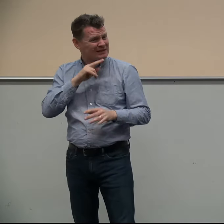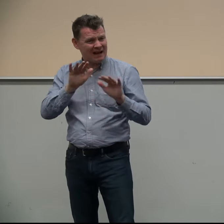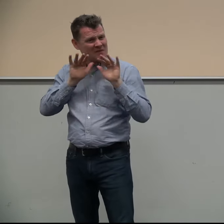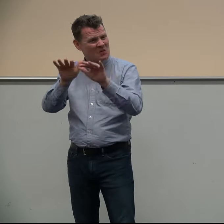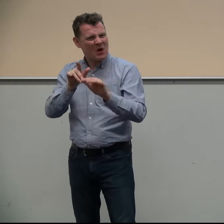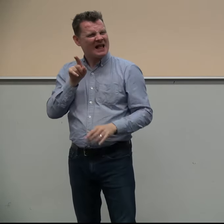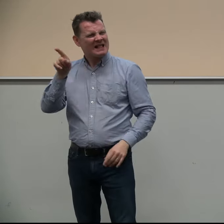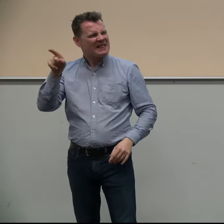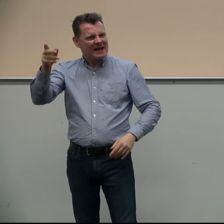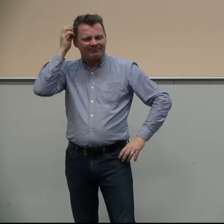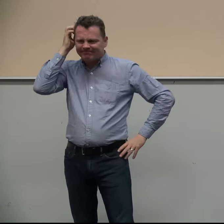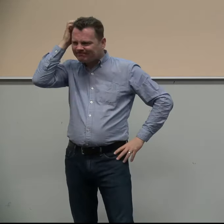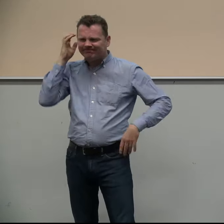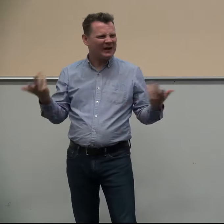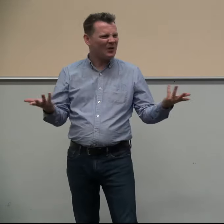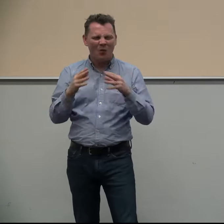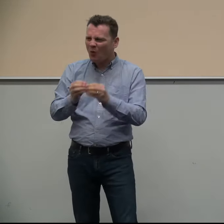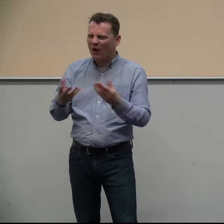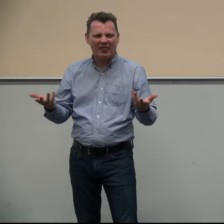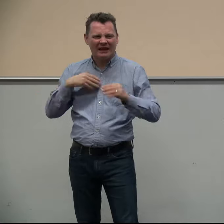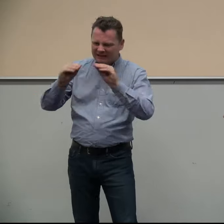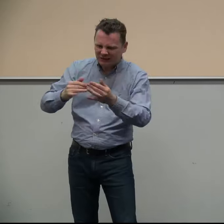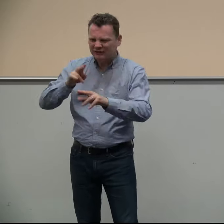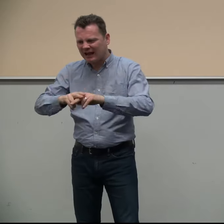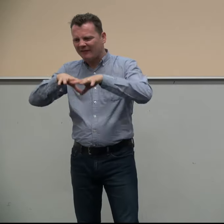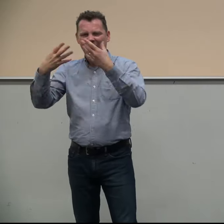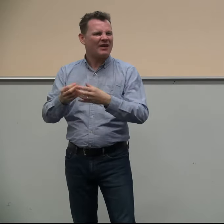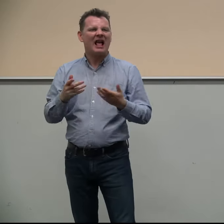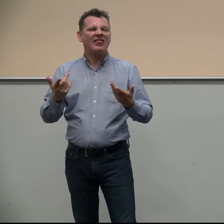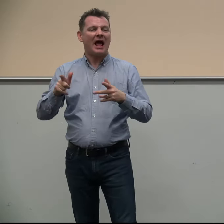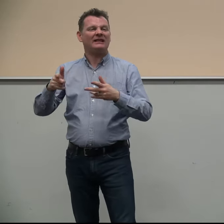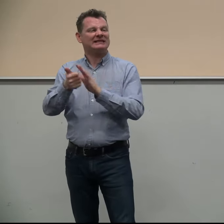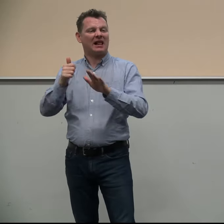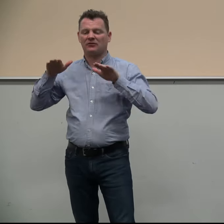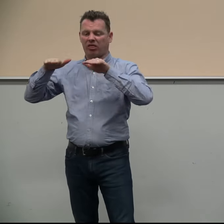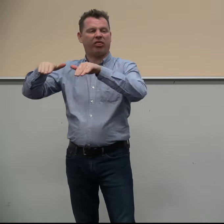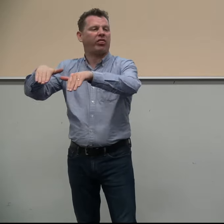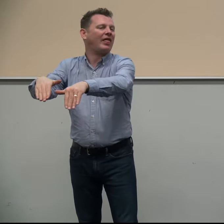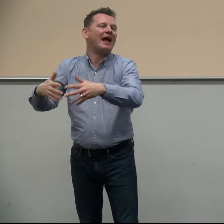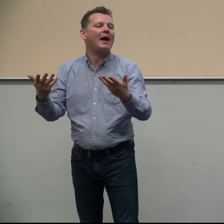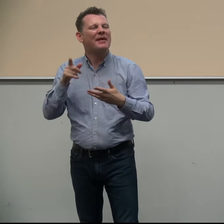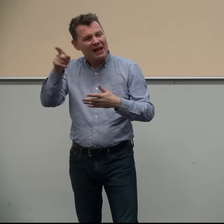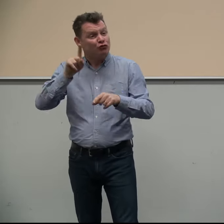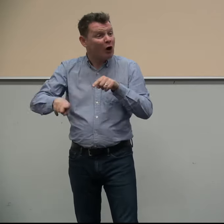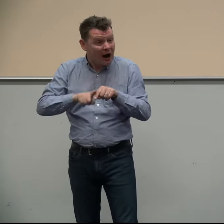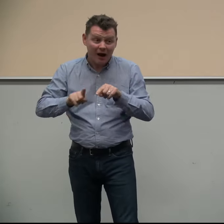so nobody knew whether it was worth learning BSL. And then they all lost their skills. But they're really trying some of these things.